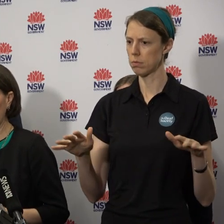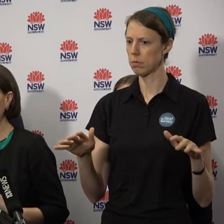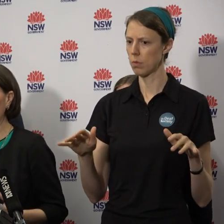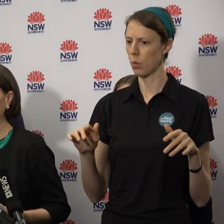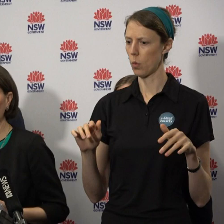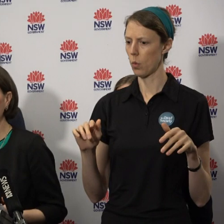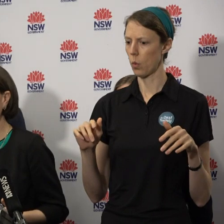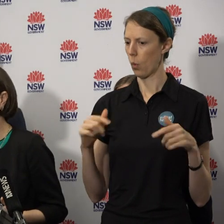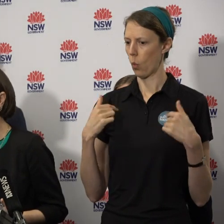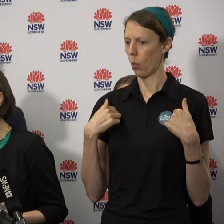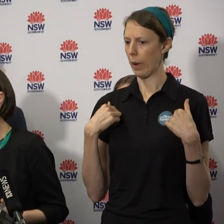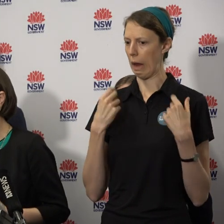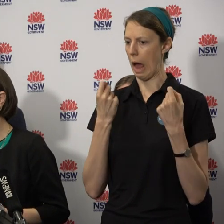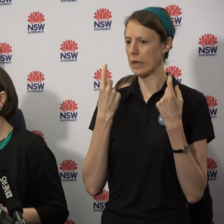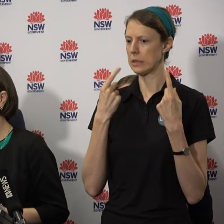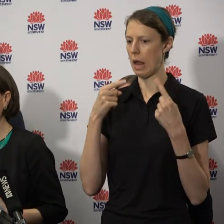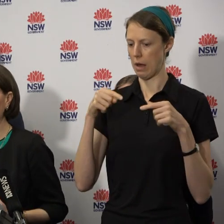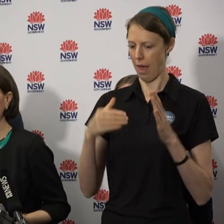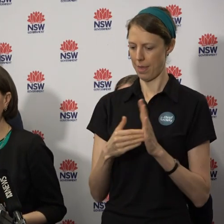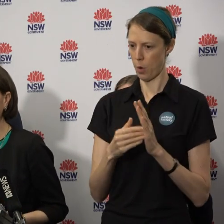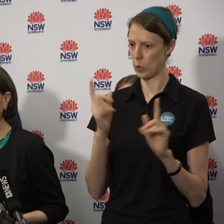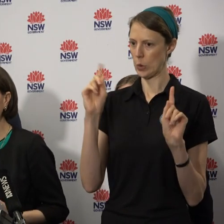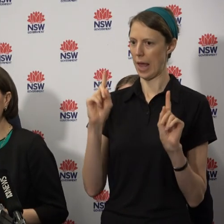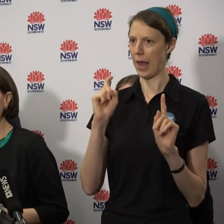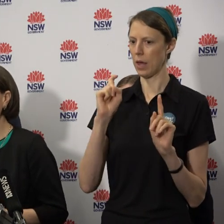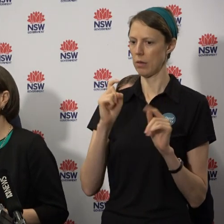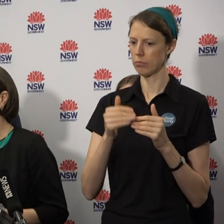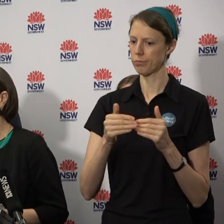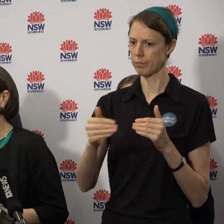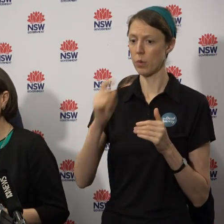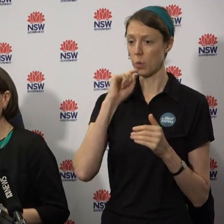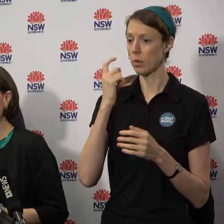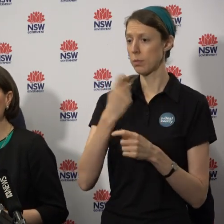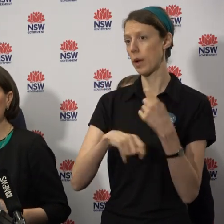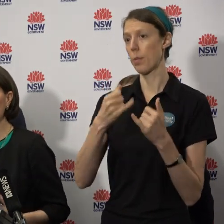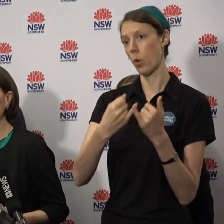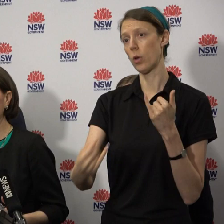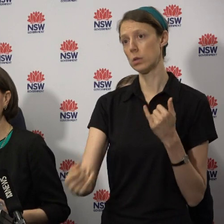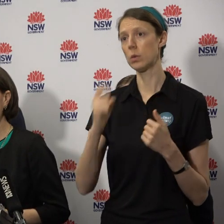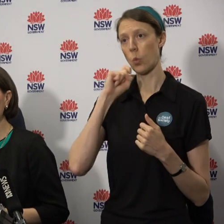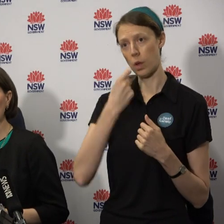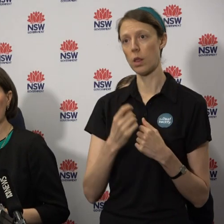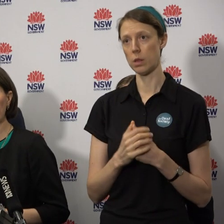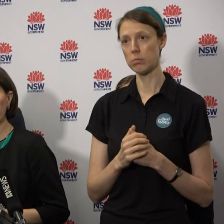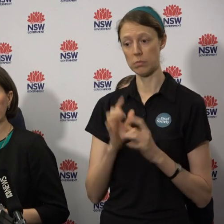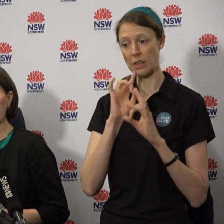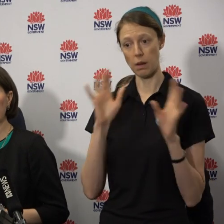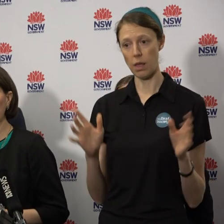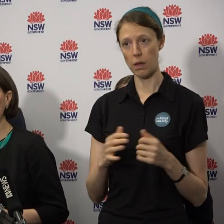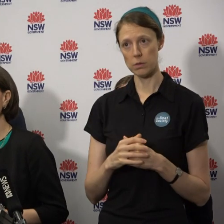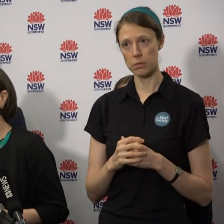not anywhere near the worst of this. Let's make that very clear. So what we need to ensure is that everybody has the